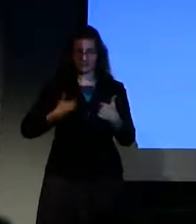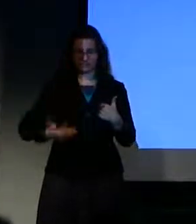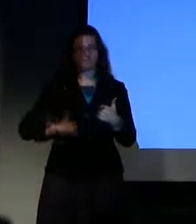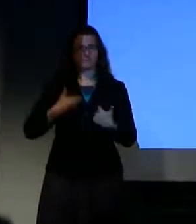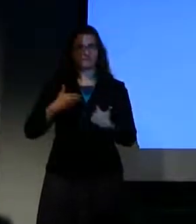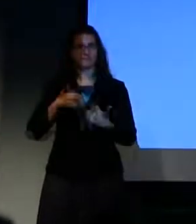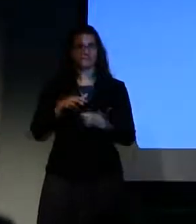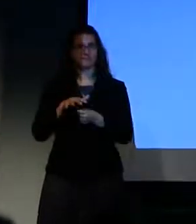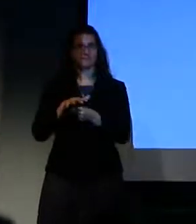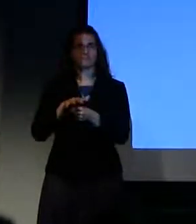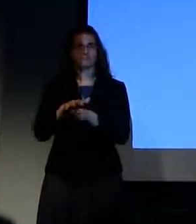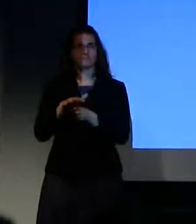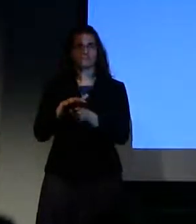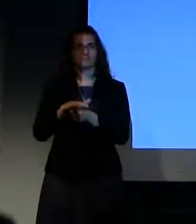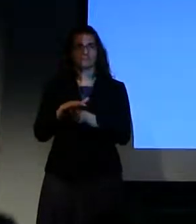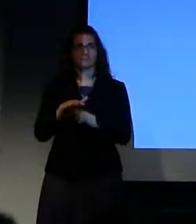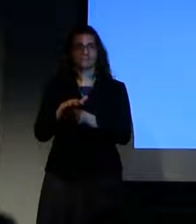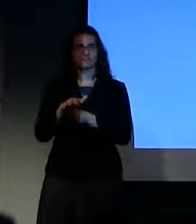am.